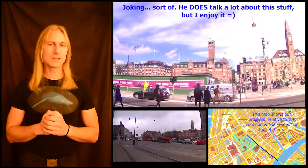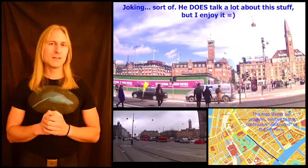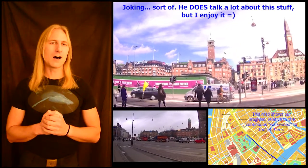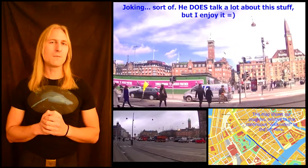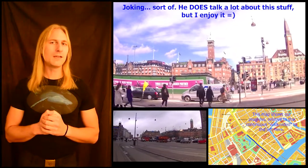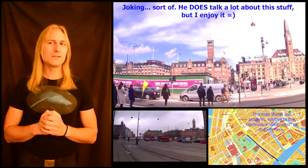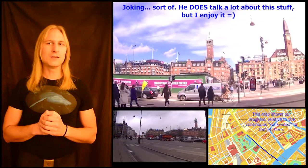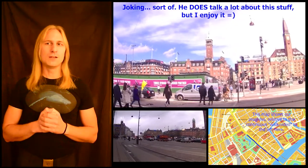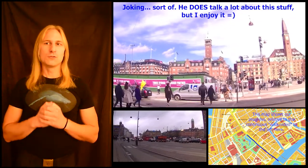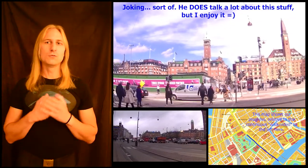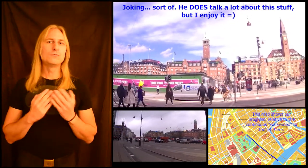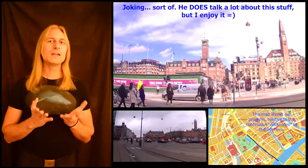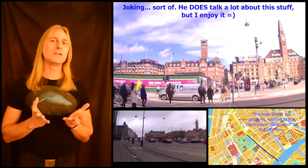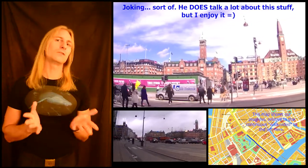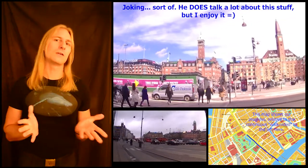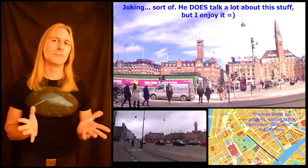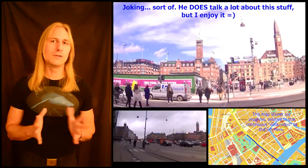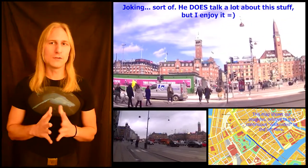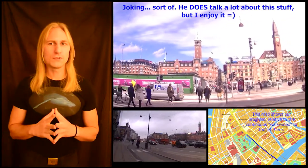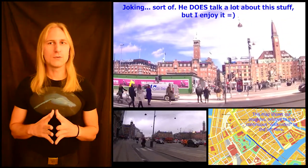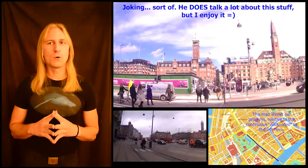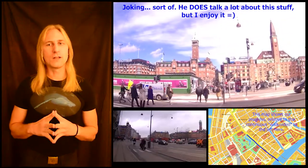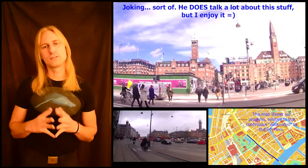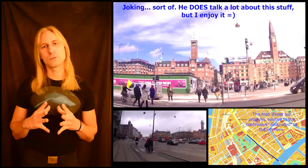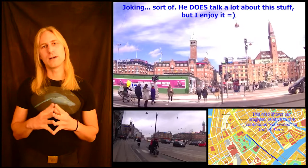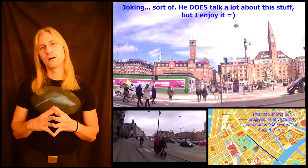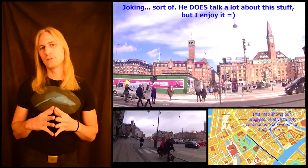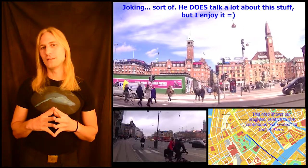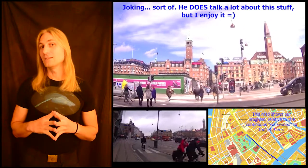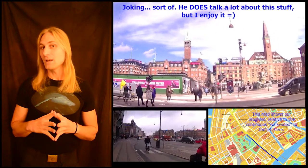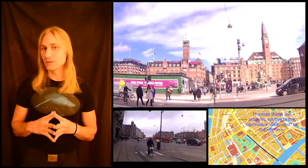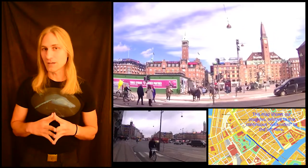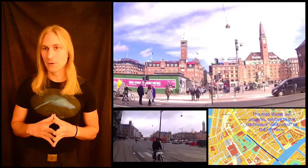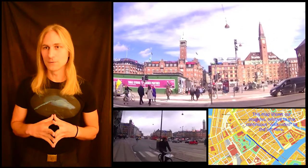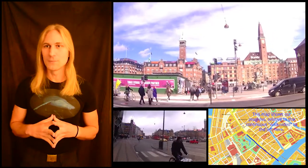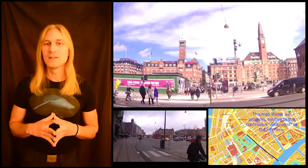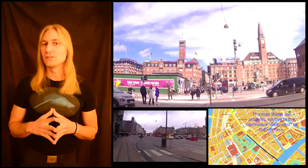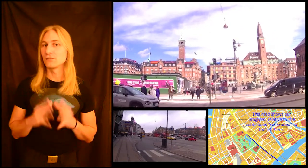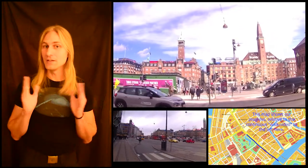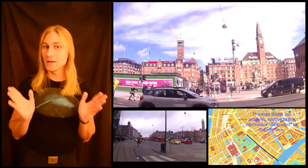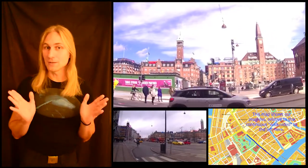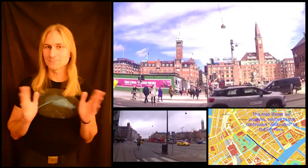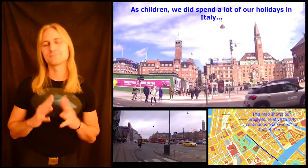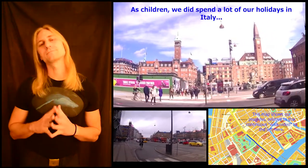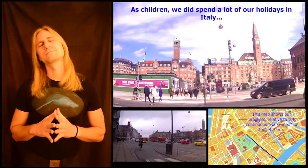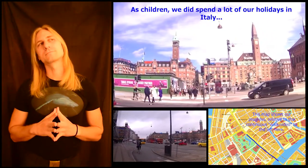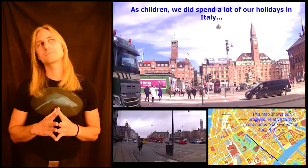it are made to vaguely resemble the city hall and square of the Italian town